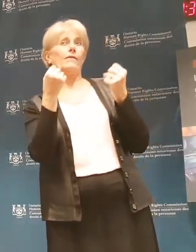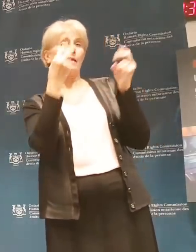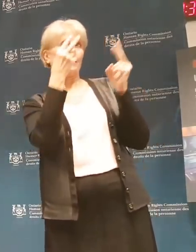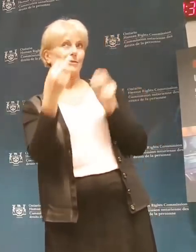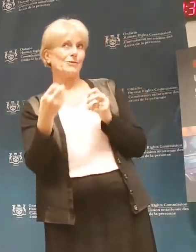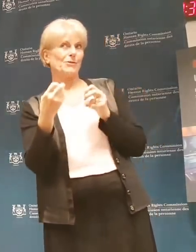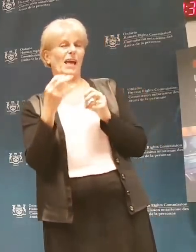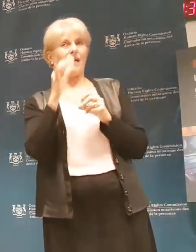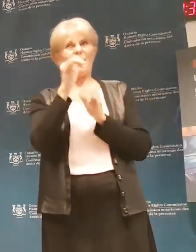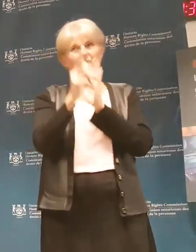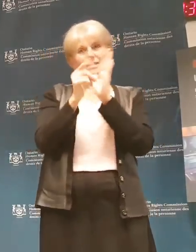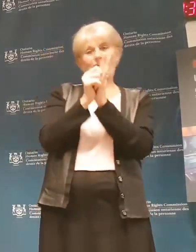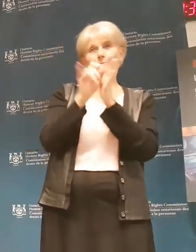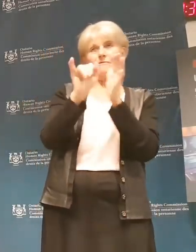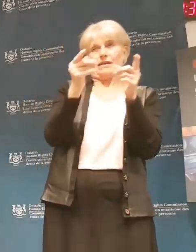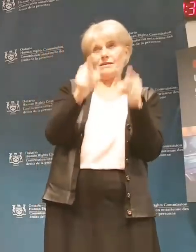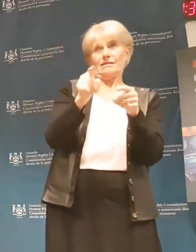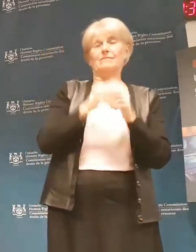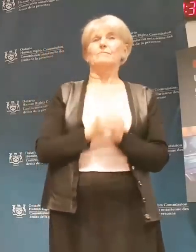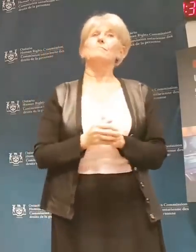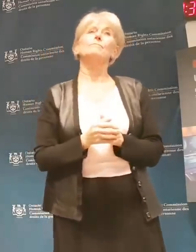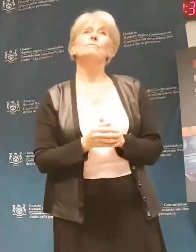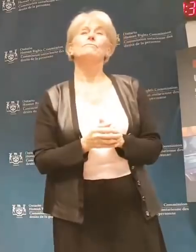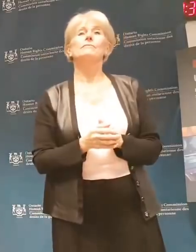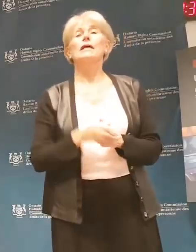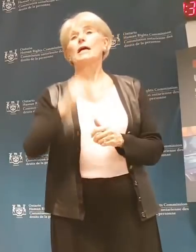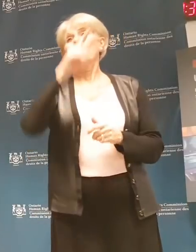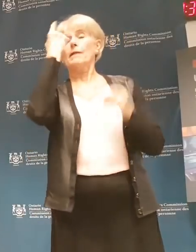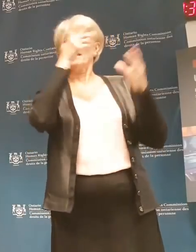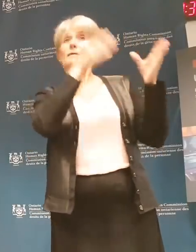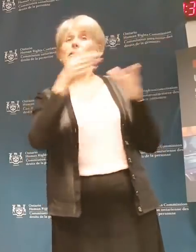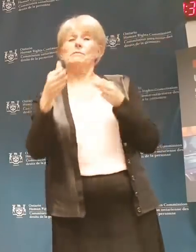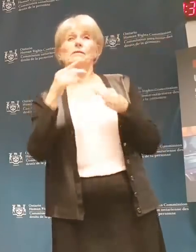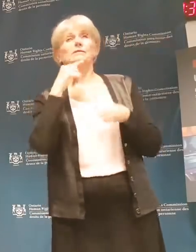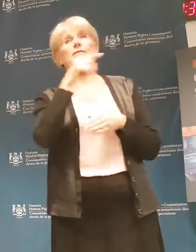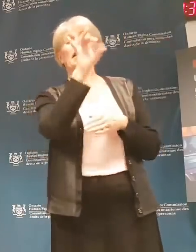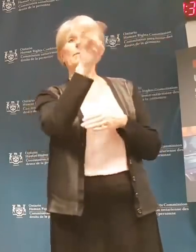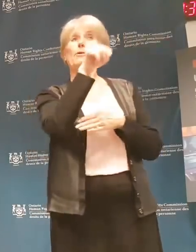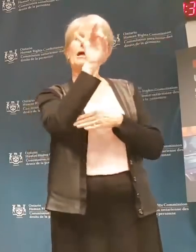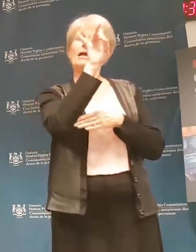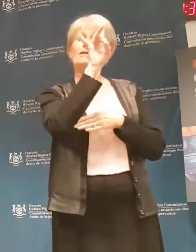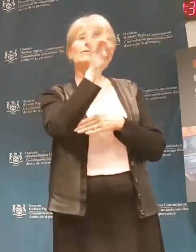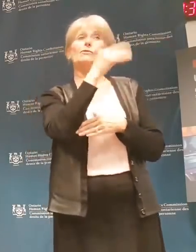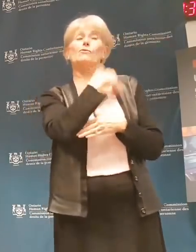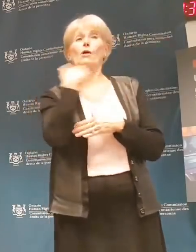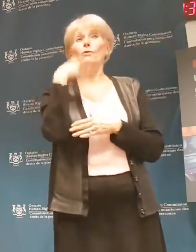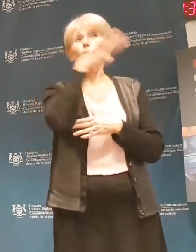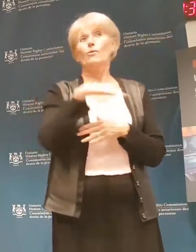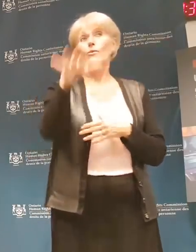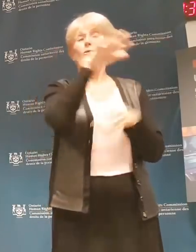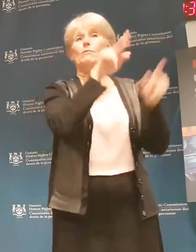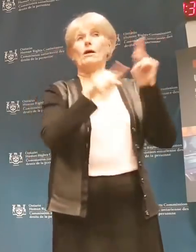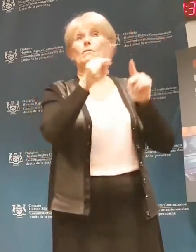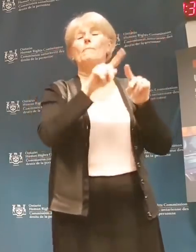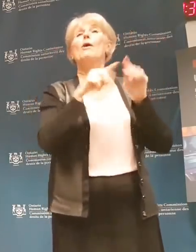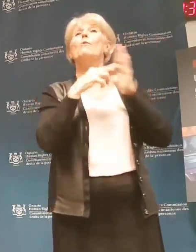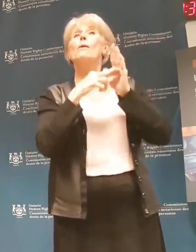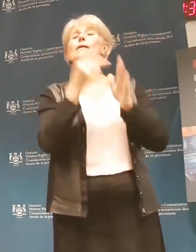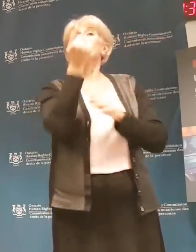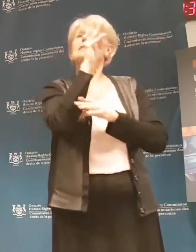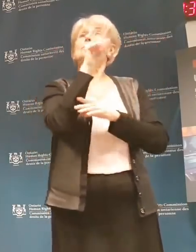health issues at the time of the incident. Black people make up, as I said, 8.8% of the Toronto population, but